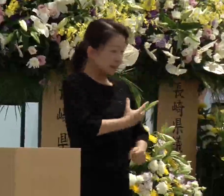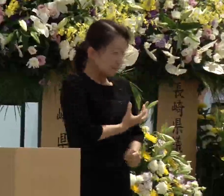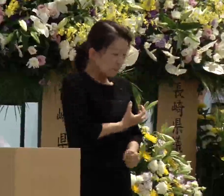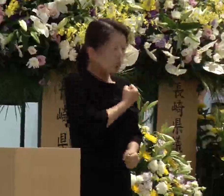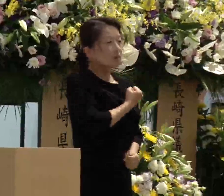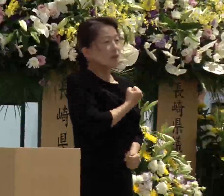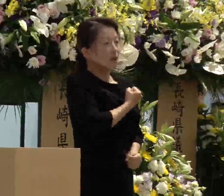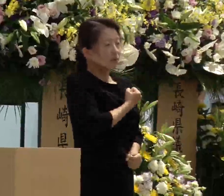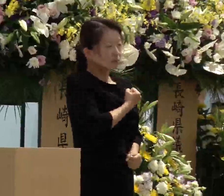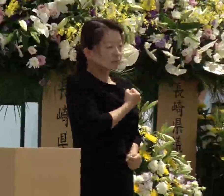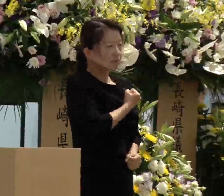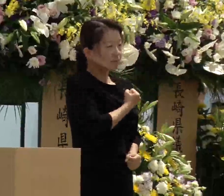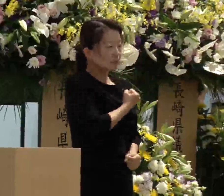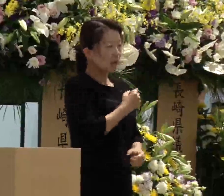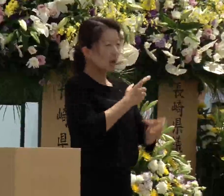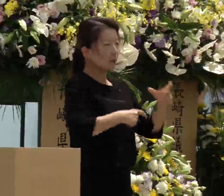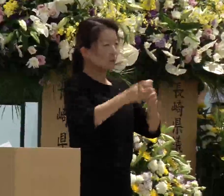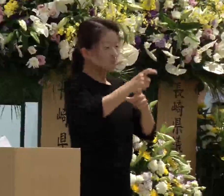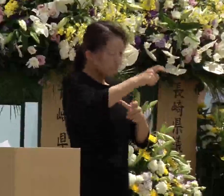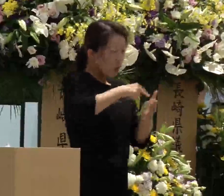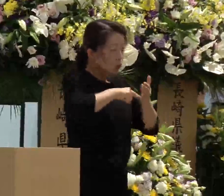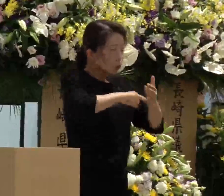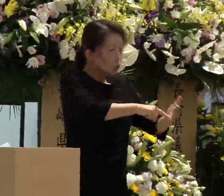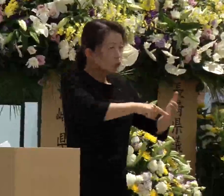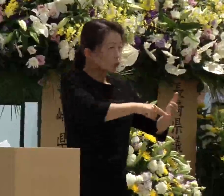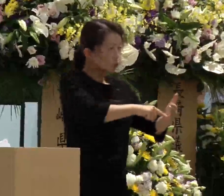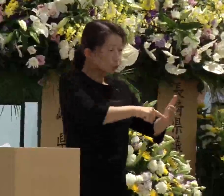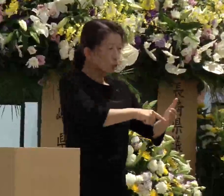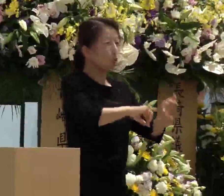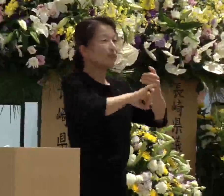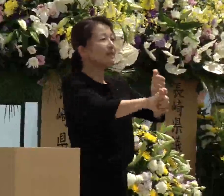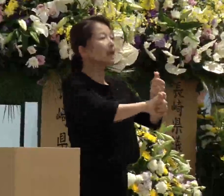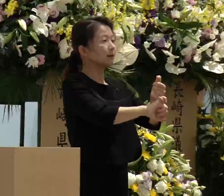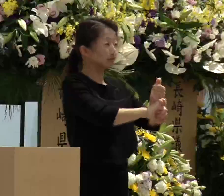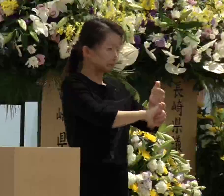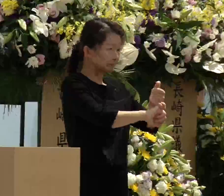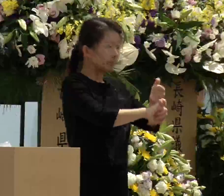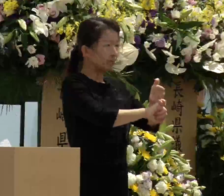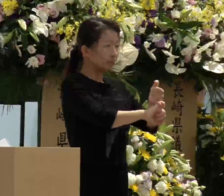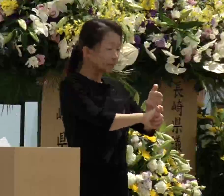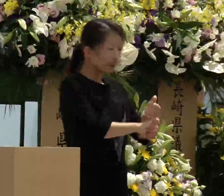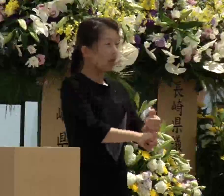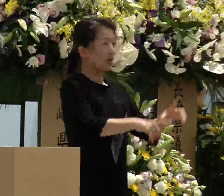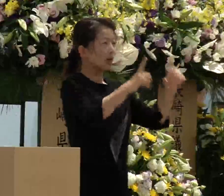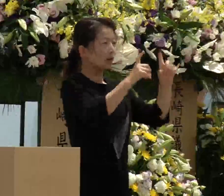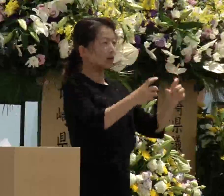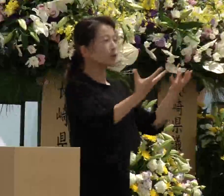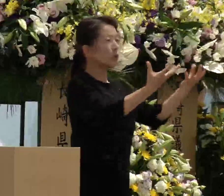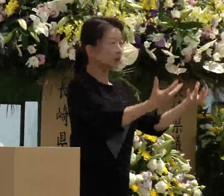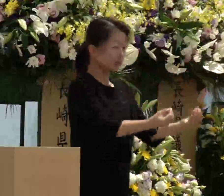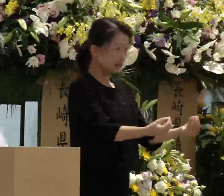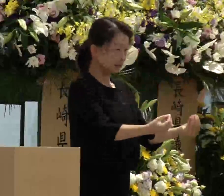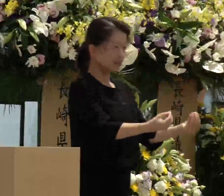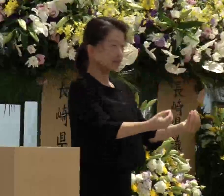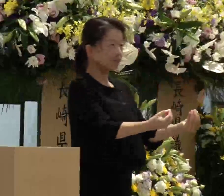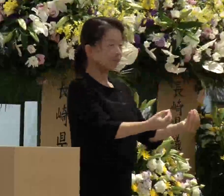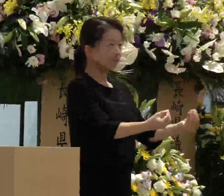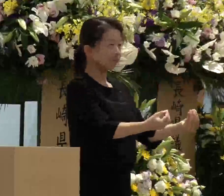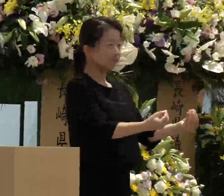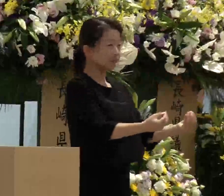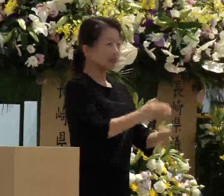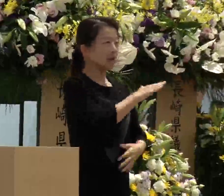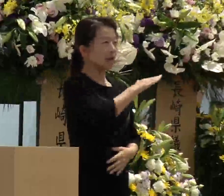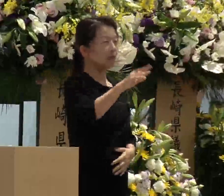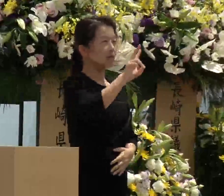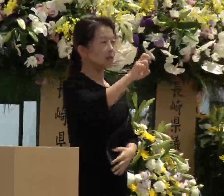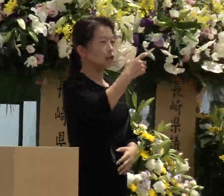health, and with strong conviction and aspiration, vowing to make further efforts to achieve the abolition of nuclear